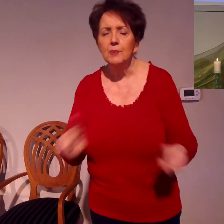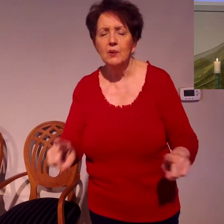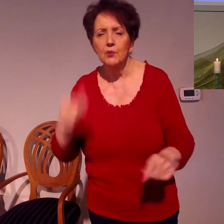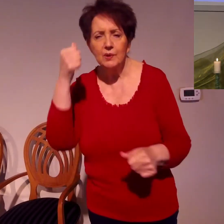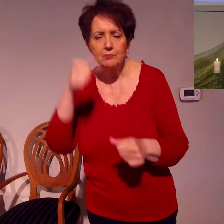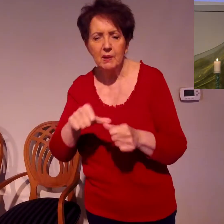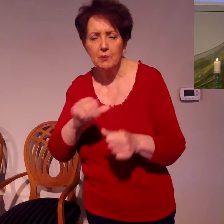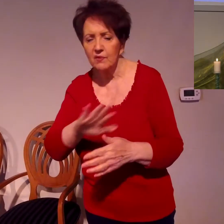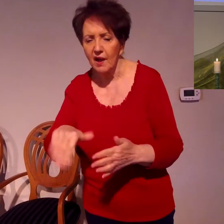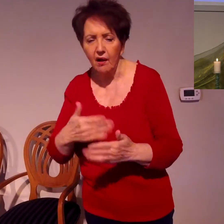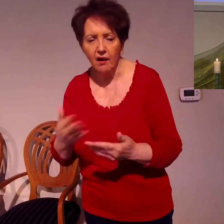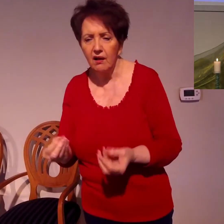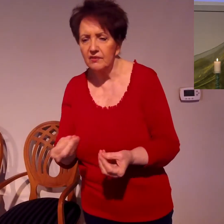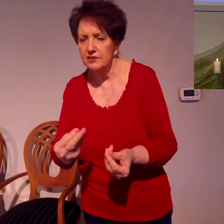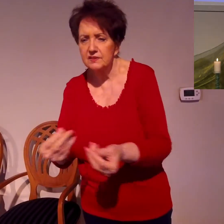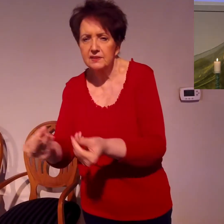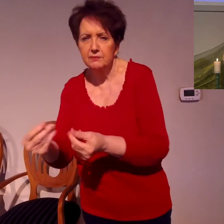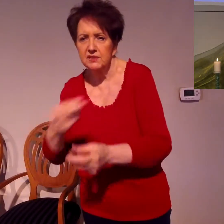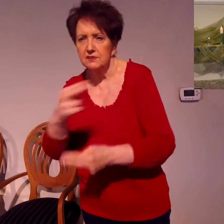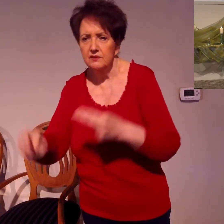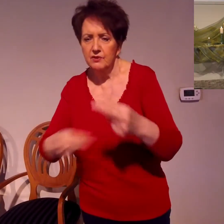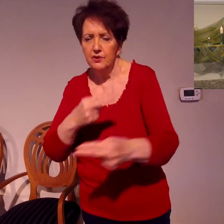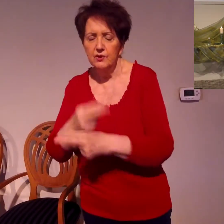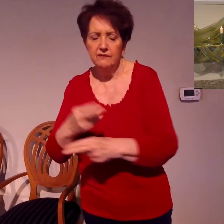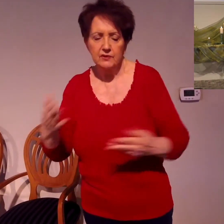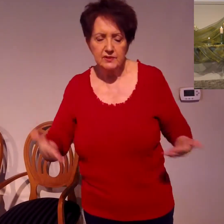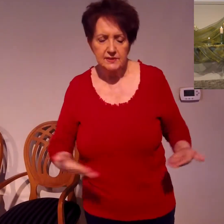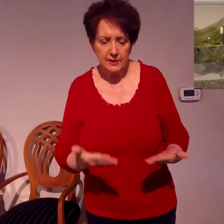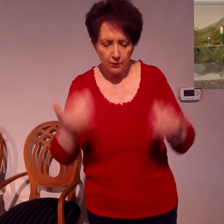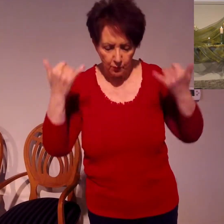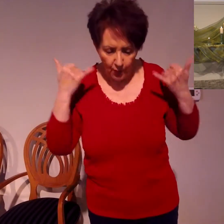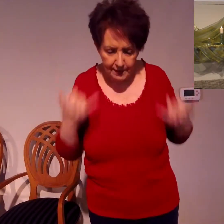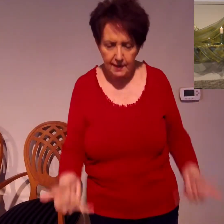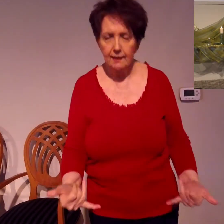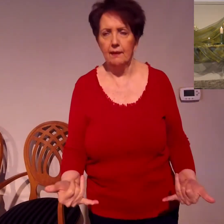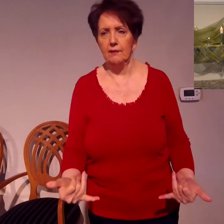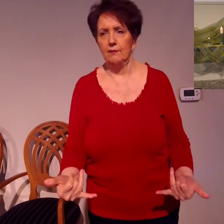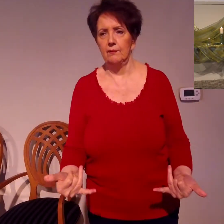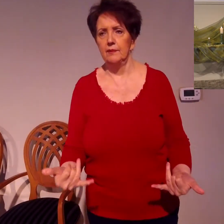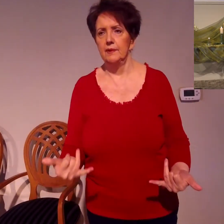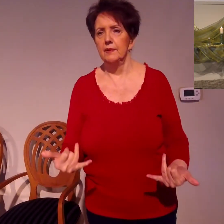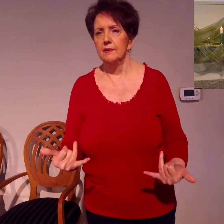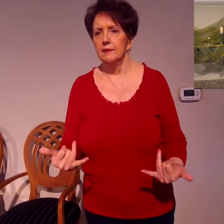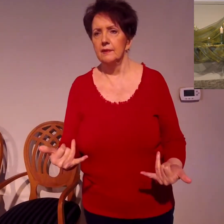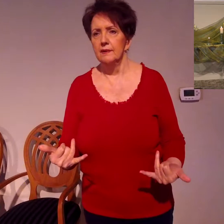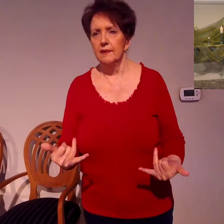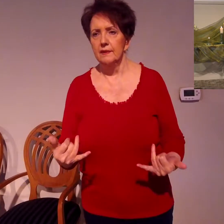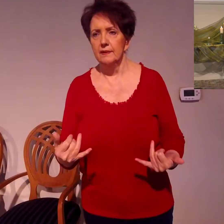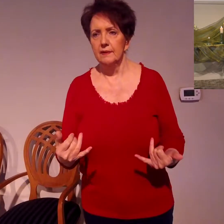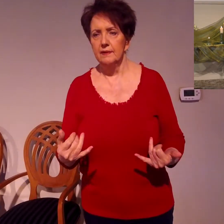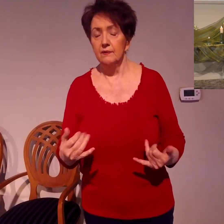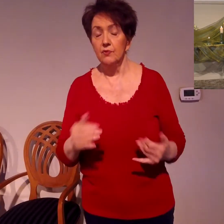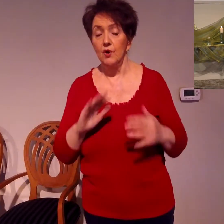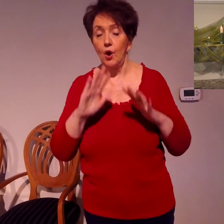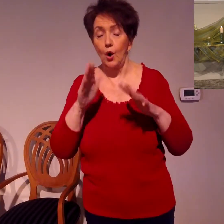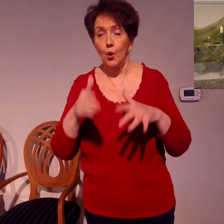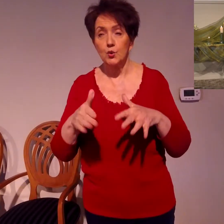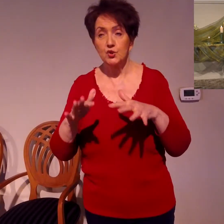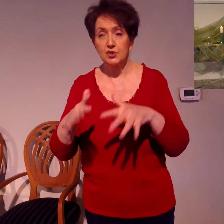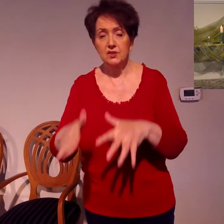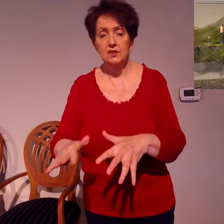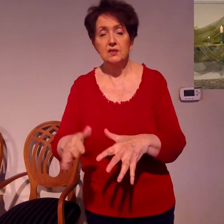of the substance of the universe is present right here, right now, and that the ocean of